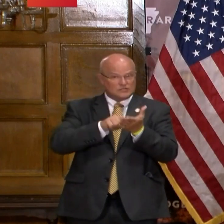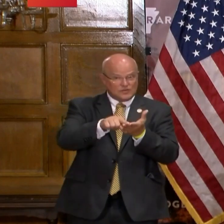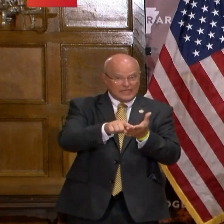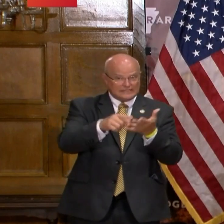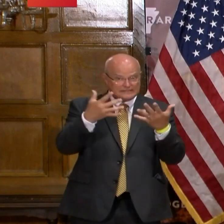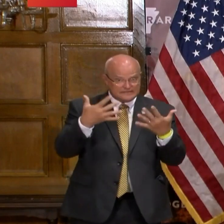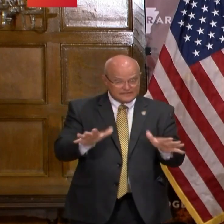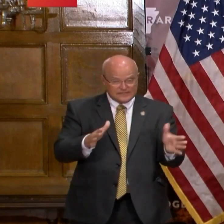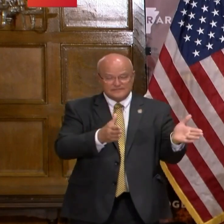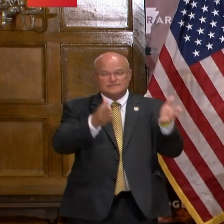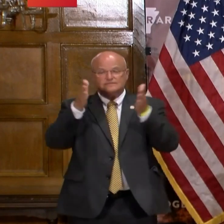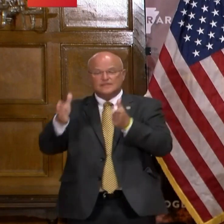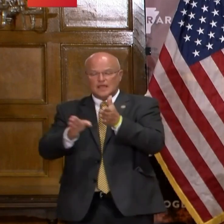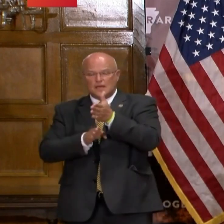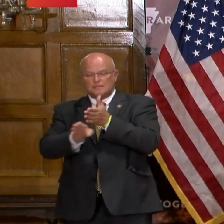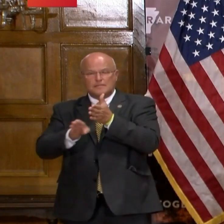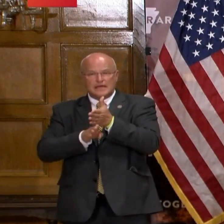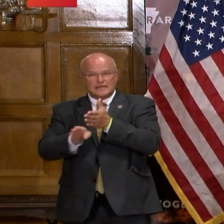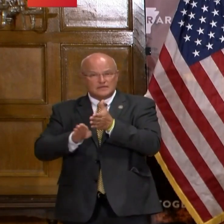tracing, particularly at the minority